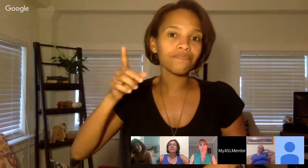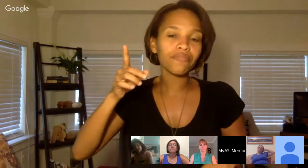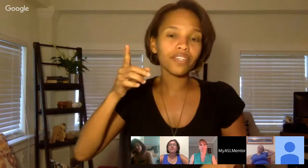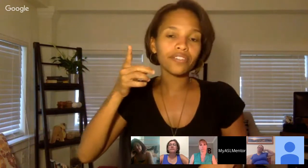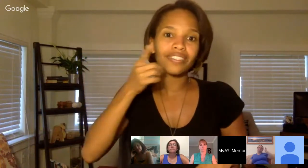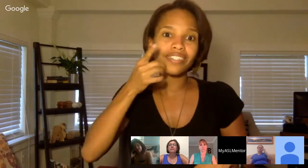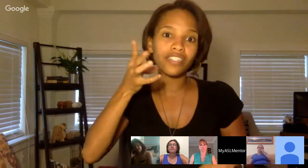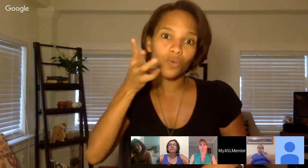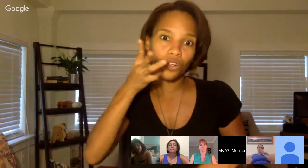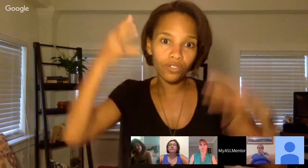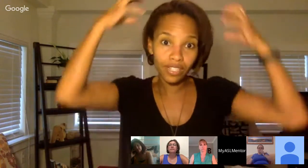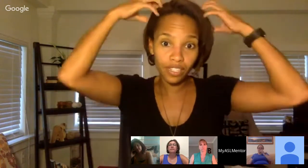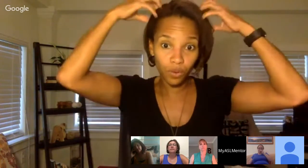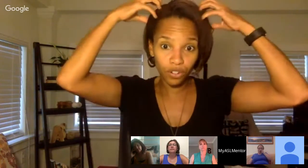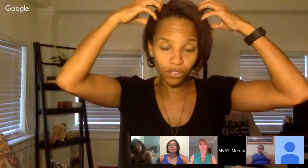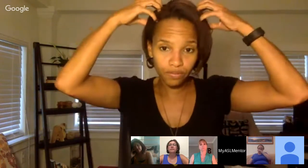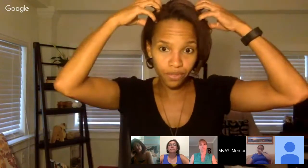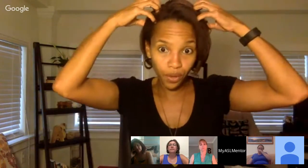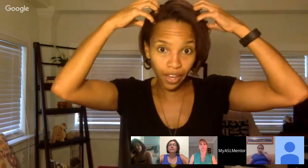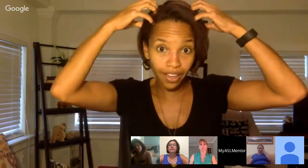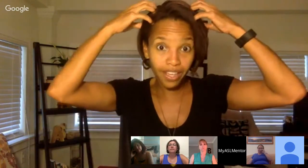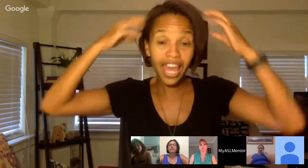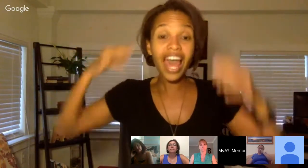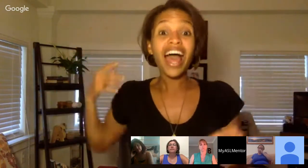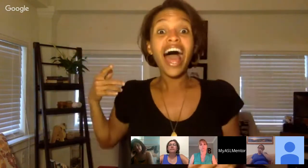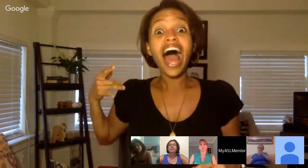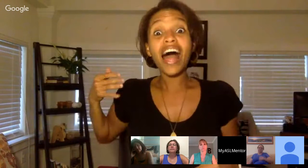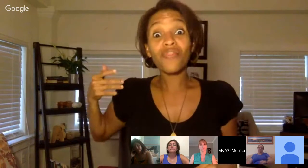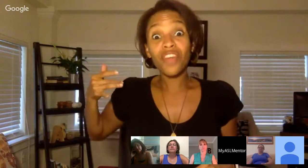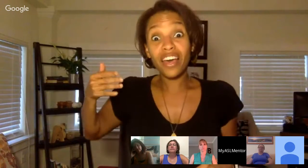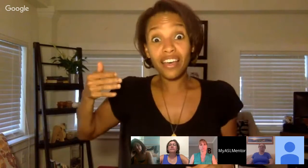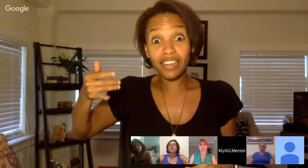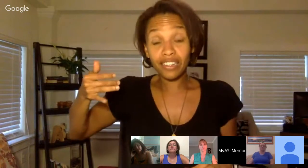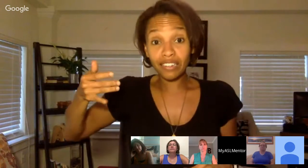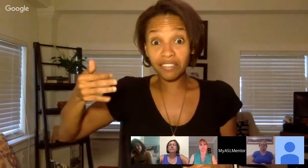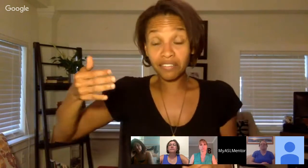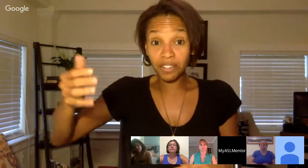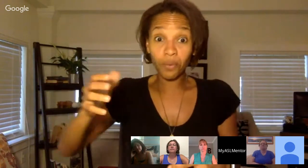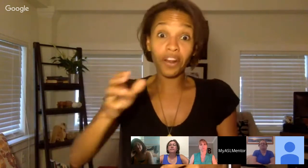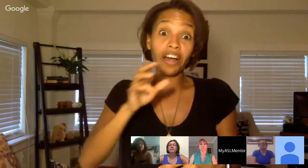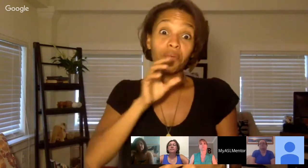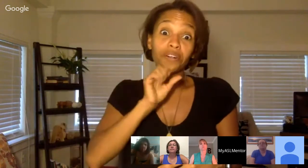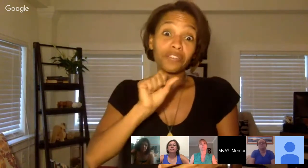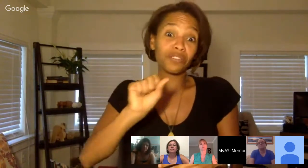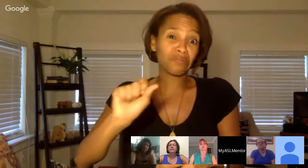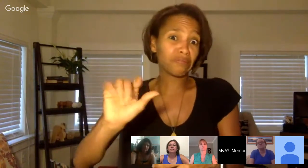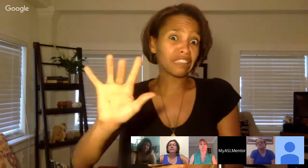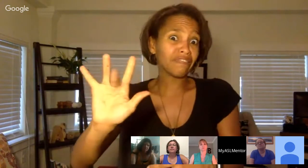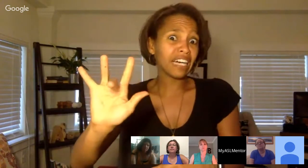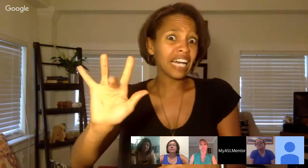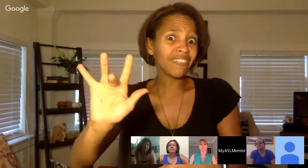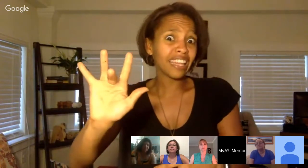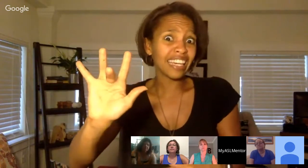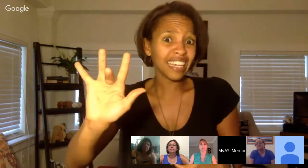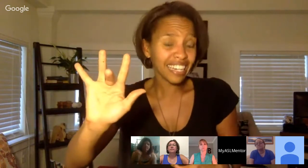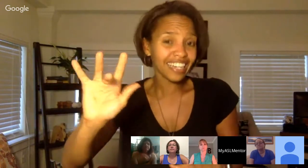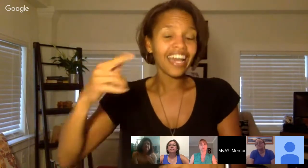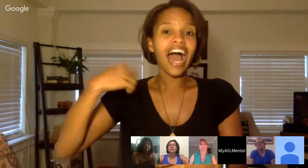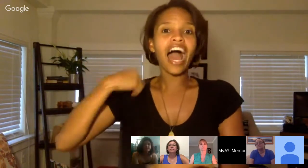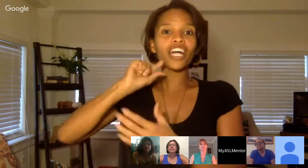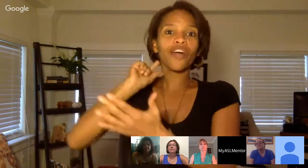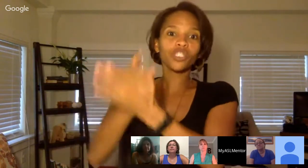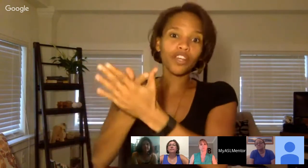at Disney World, okay? And then when I was 25, I